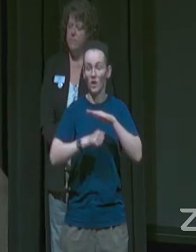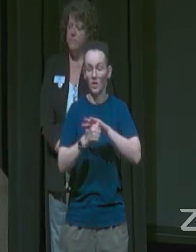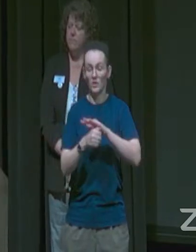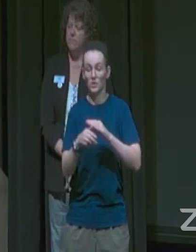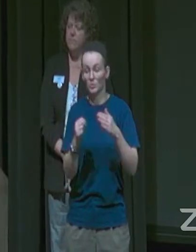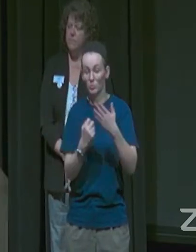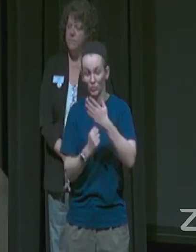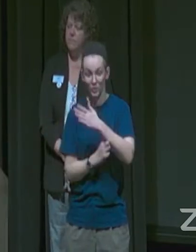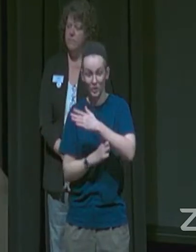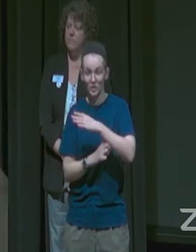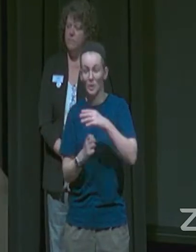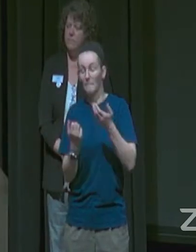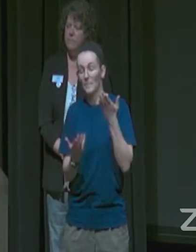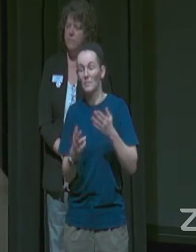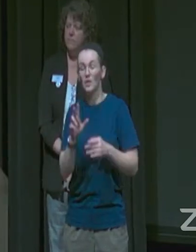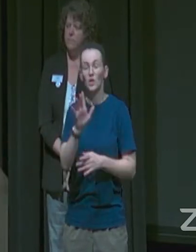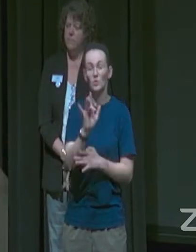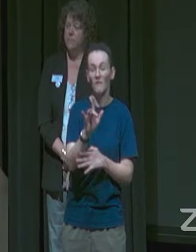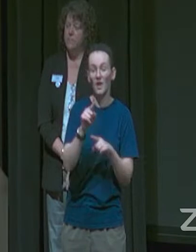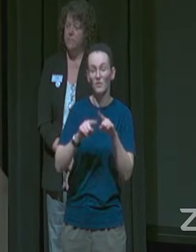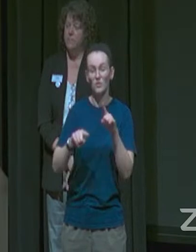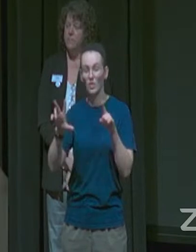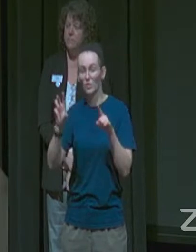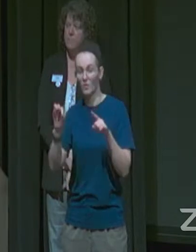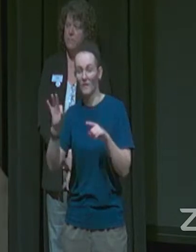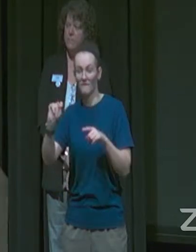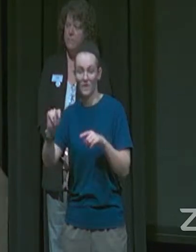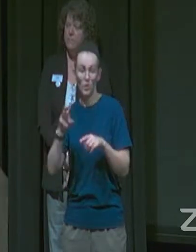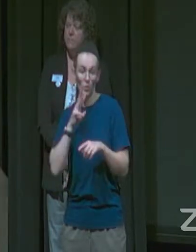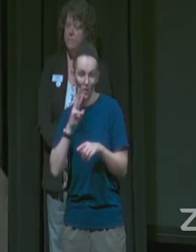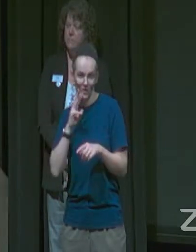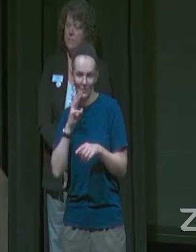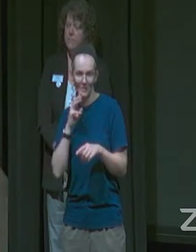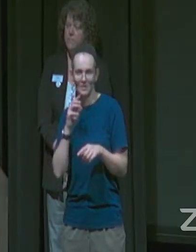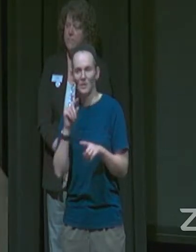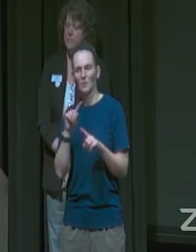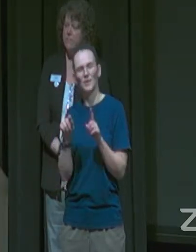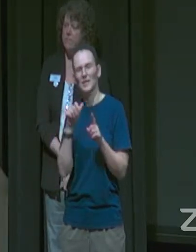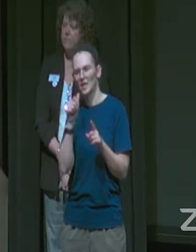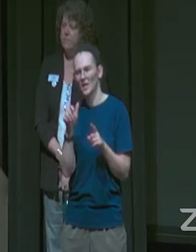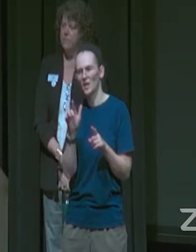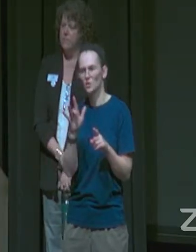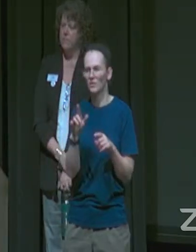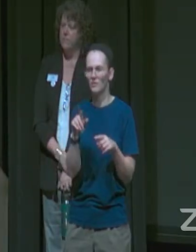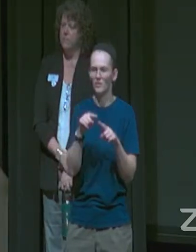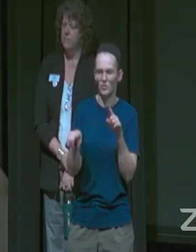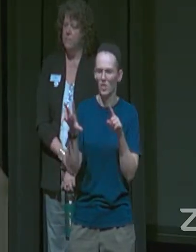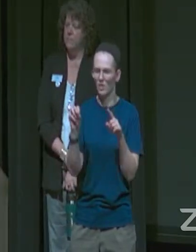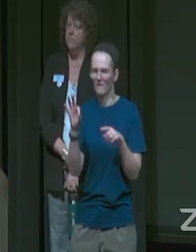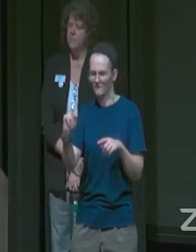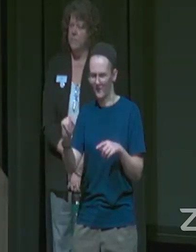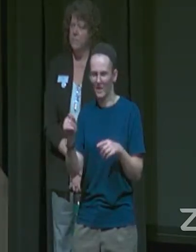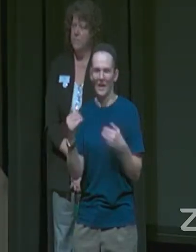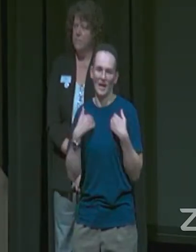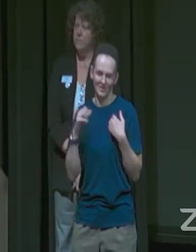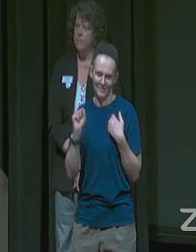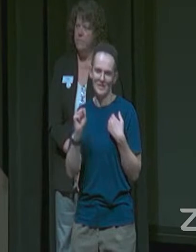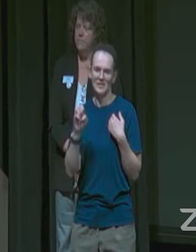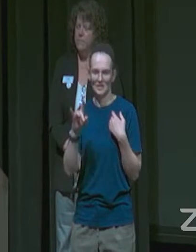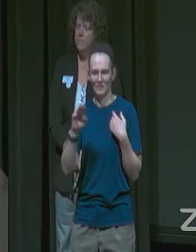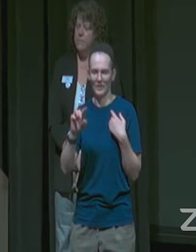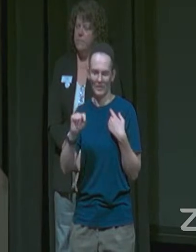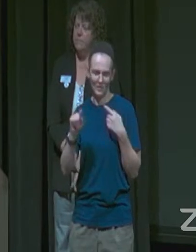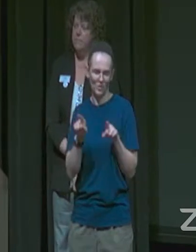25 to 30 feet of water. Of course, it's not 35 feet of water because there's sediment there. Once this is